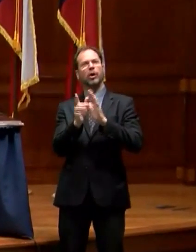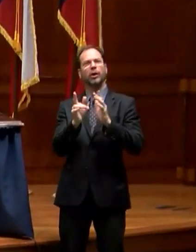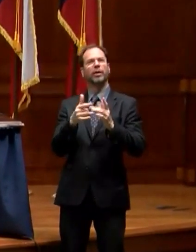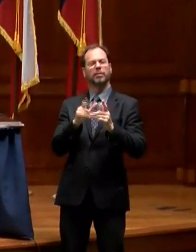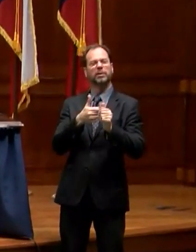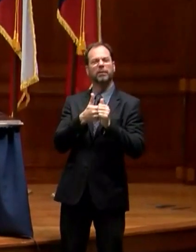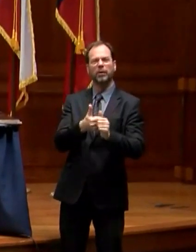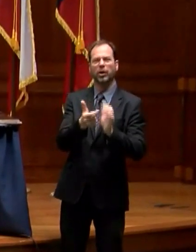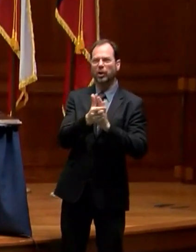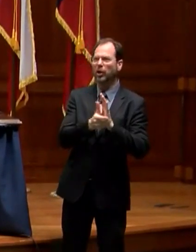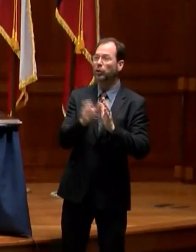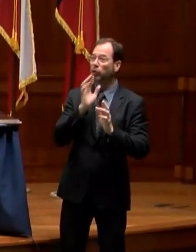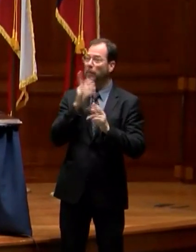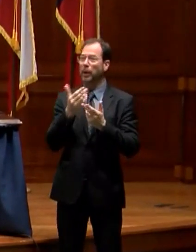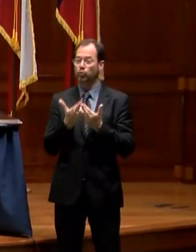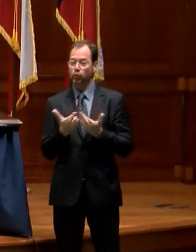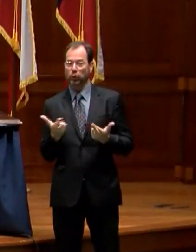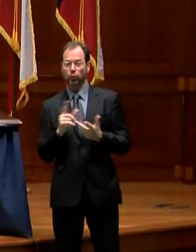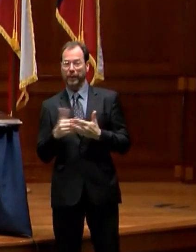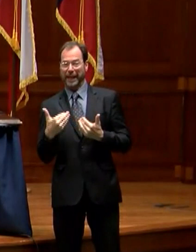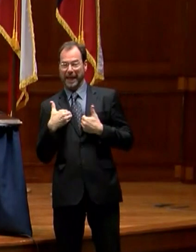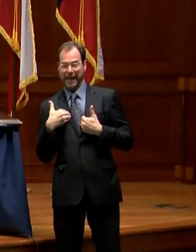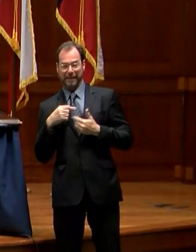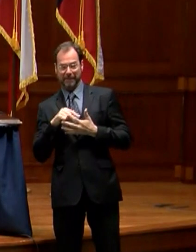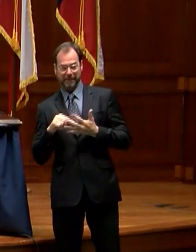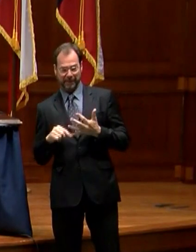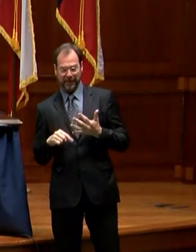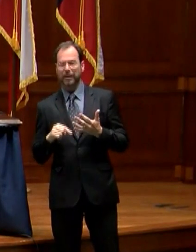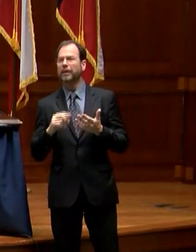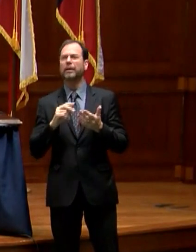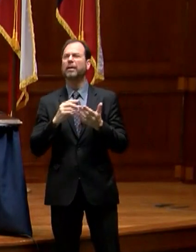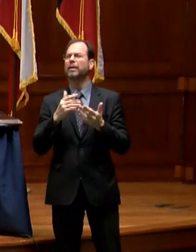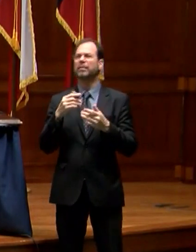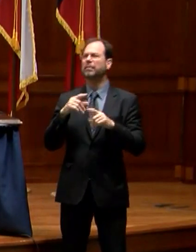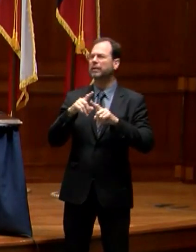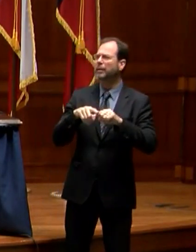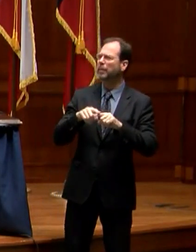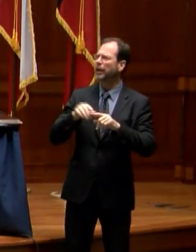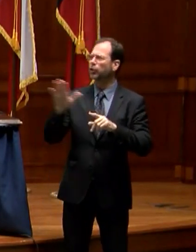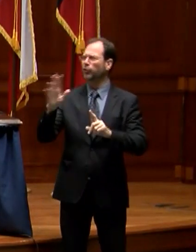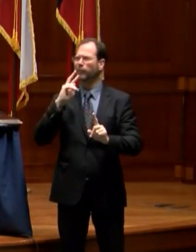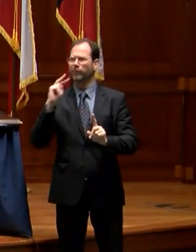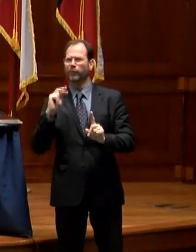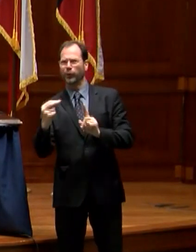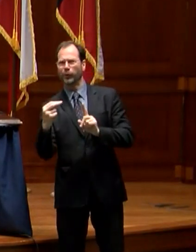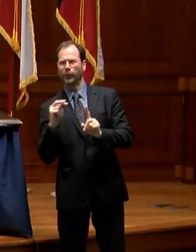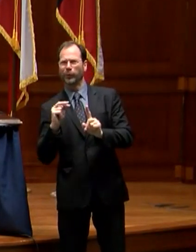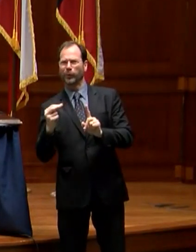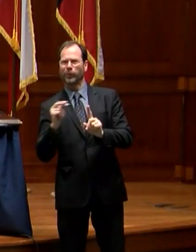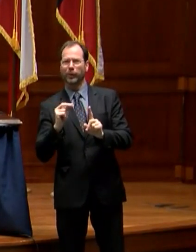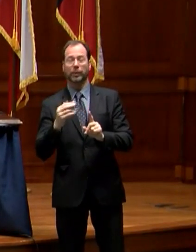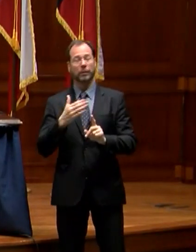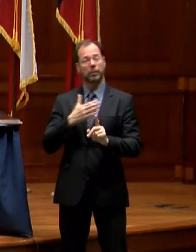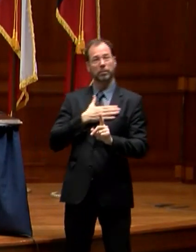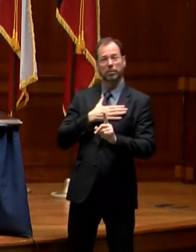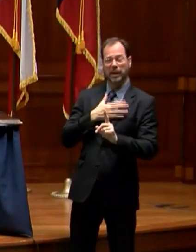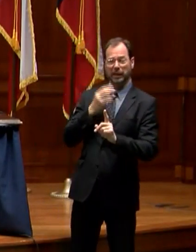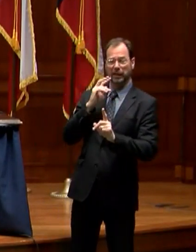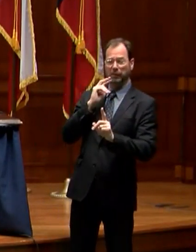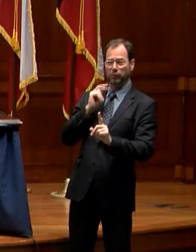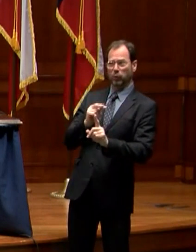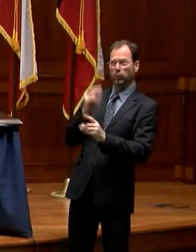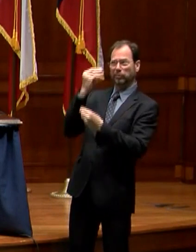Texas. You talk about resources, it depends on which angle you want to take on this. It's my understanding from the federal